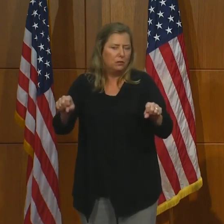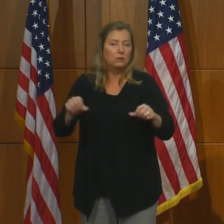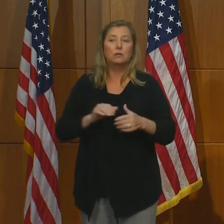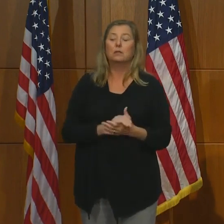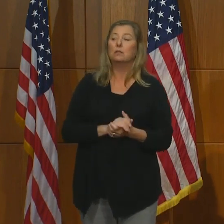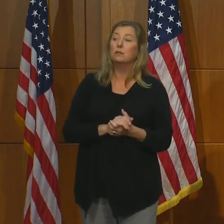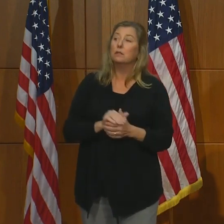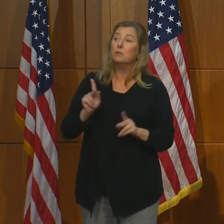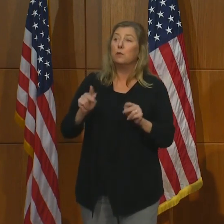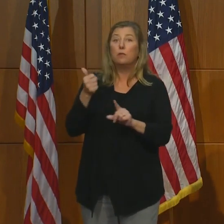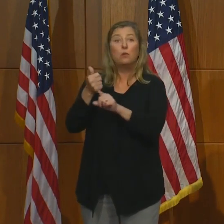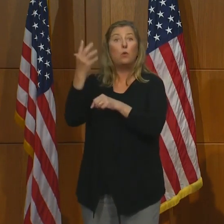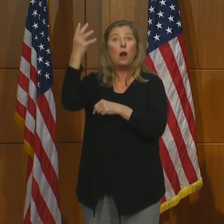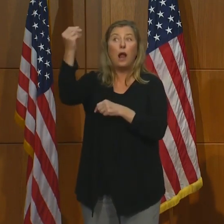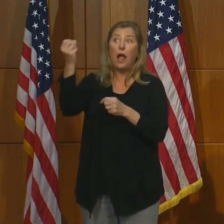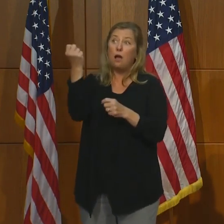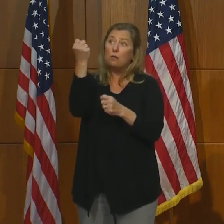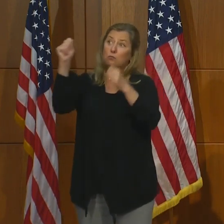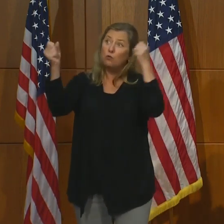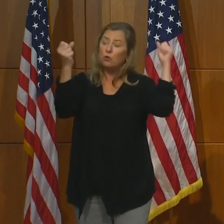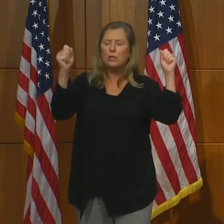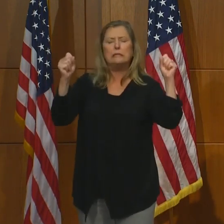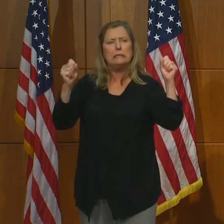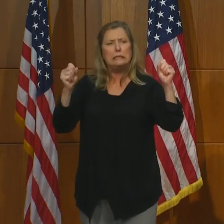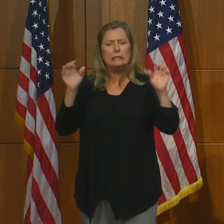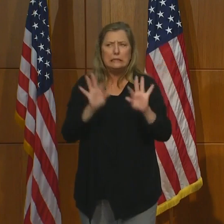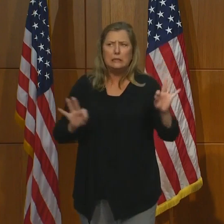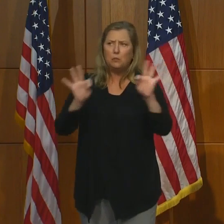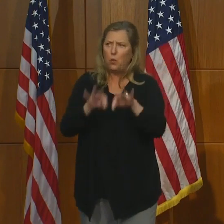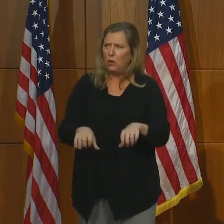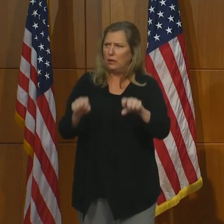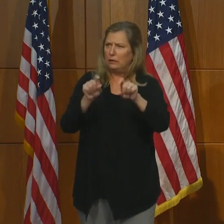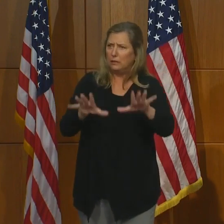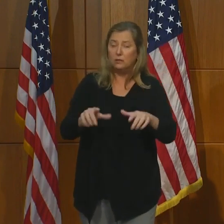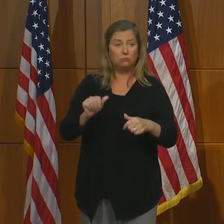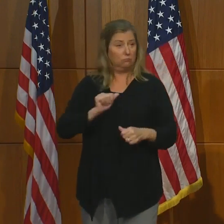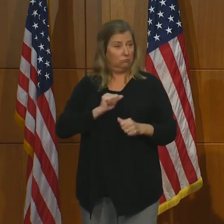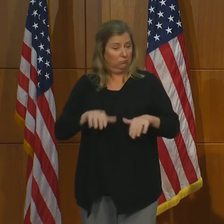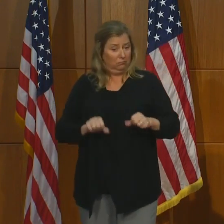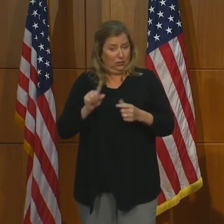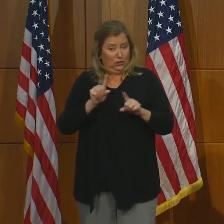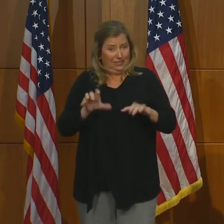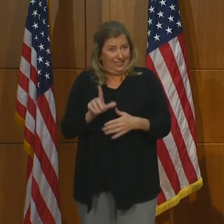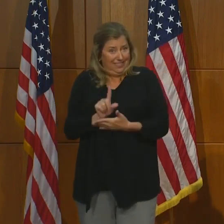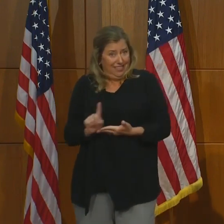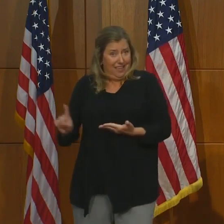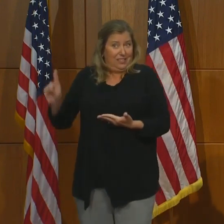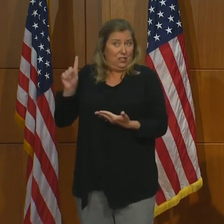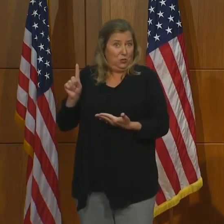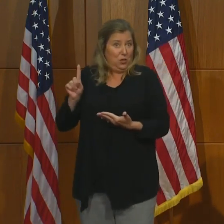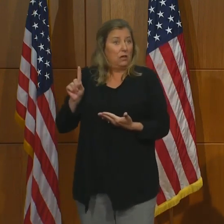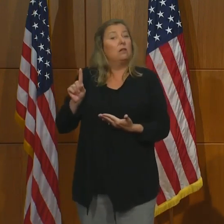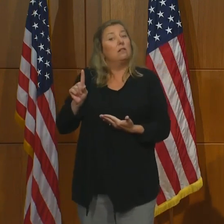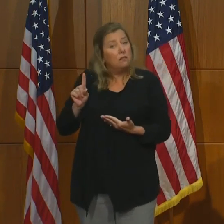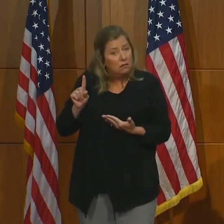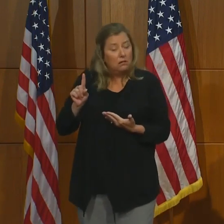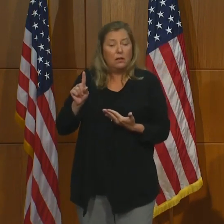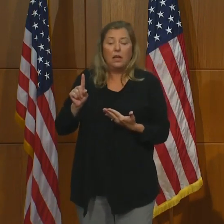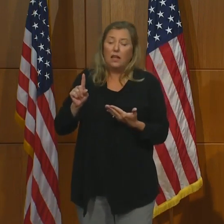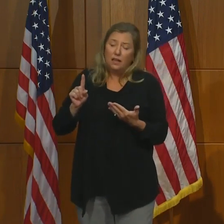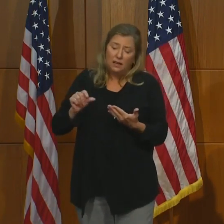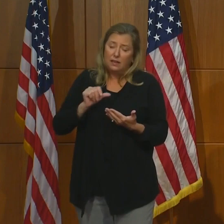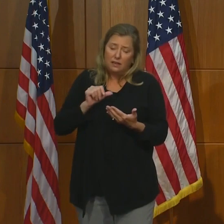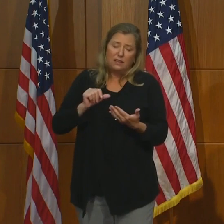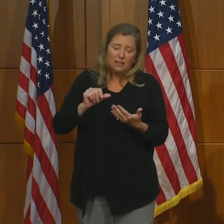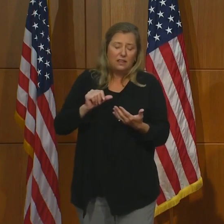urge protesters to get tested. I myself got tested last week, and while it was uncomfortable for